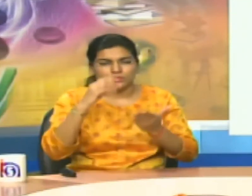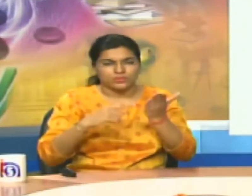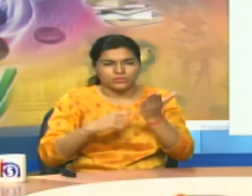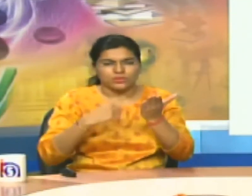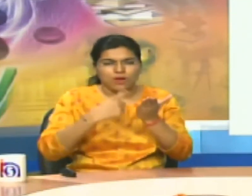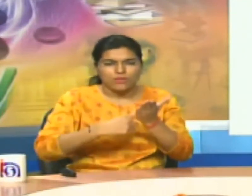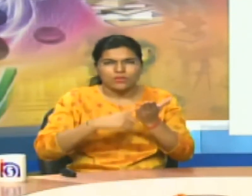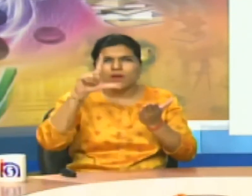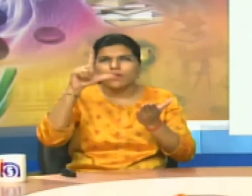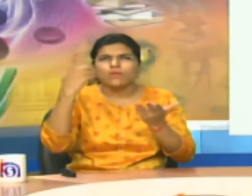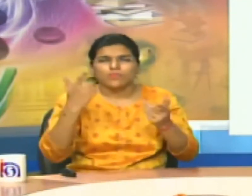Like you all are working,